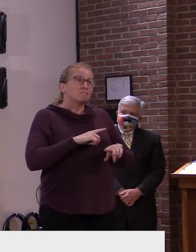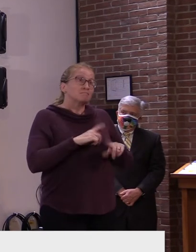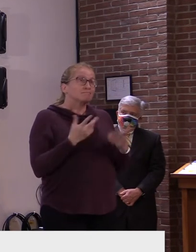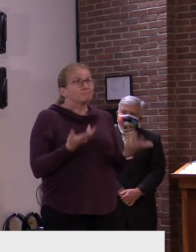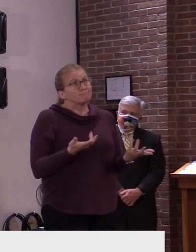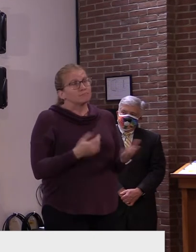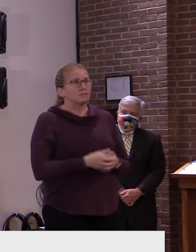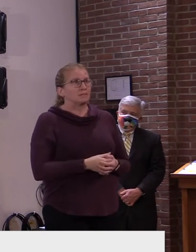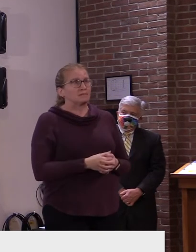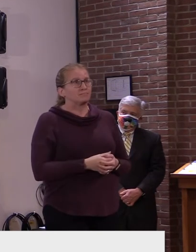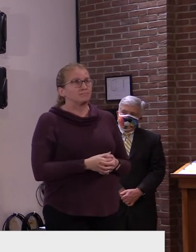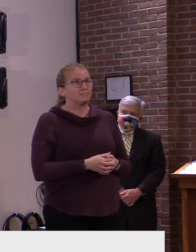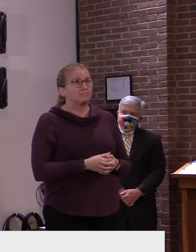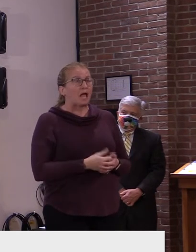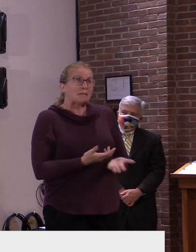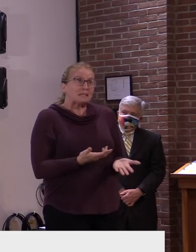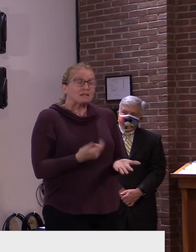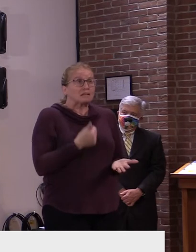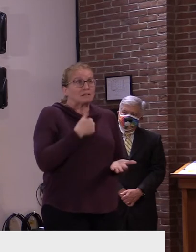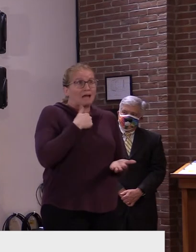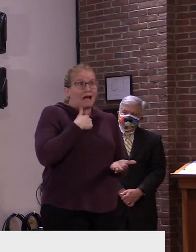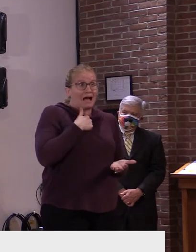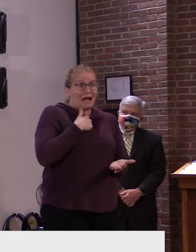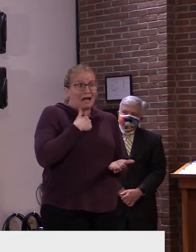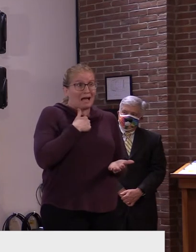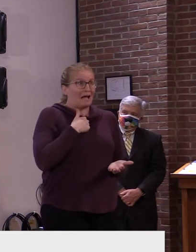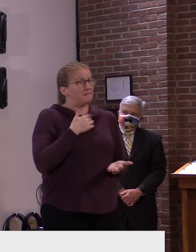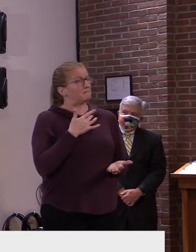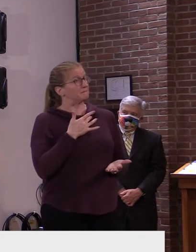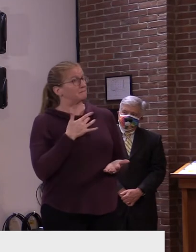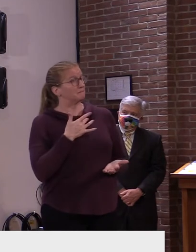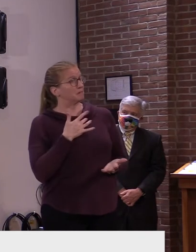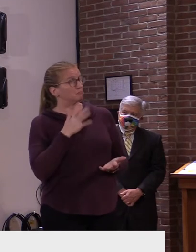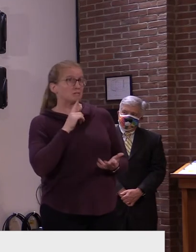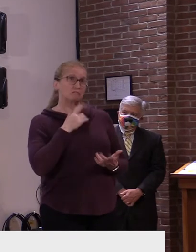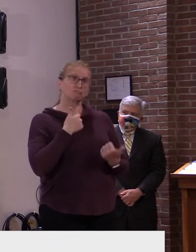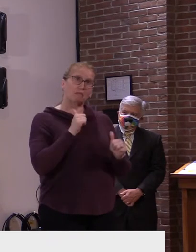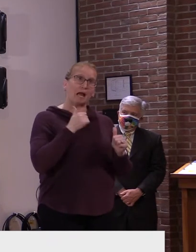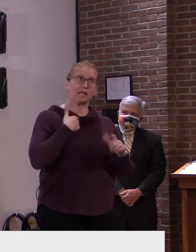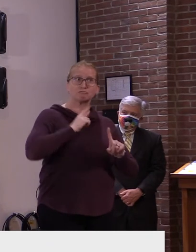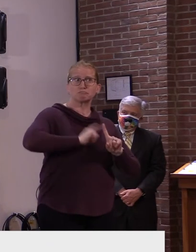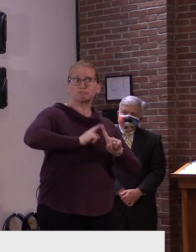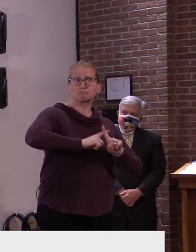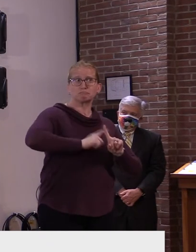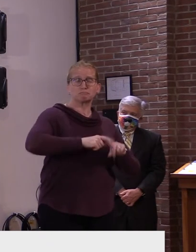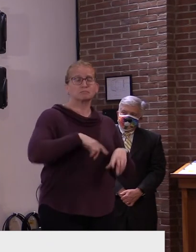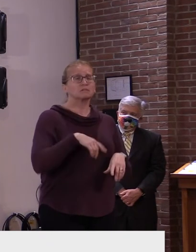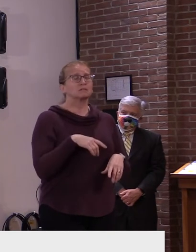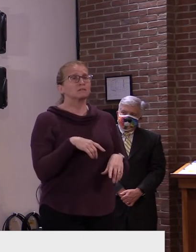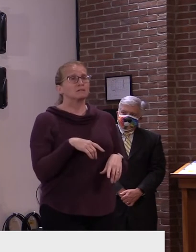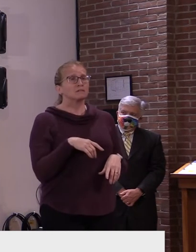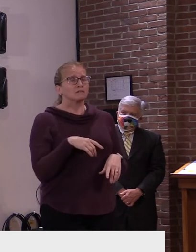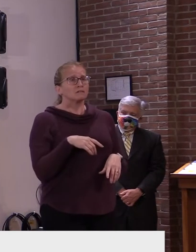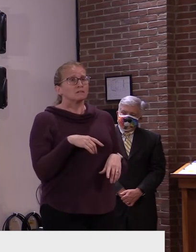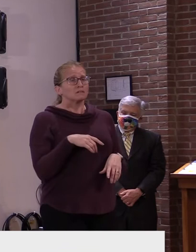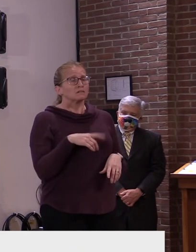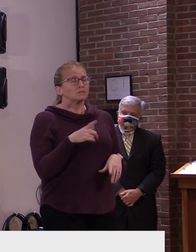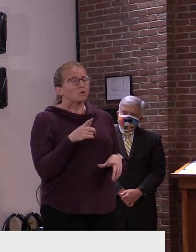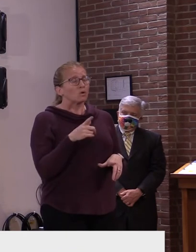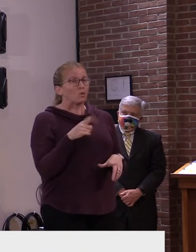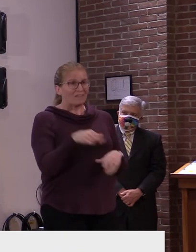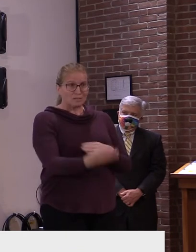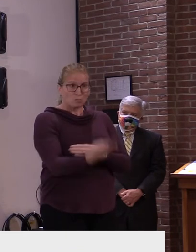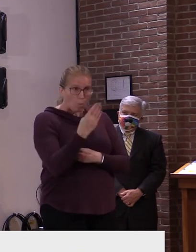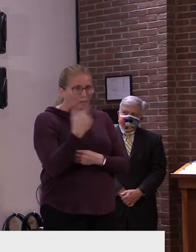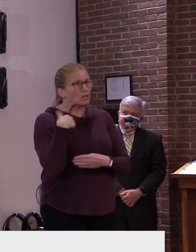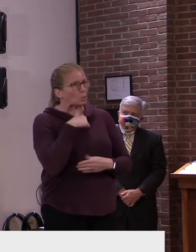i optimistically feel that listening to the kinds of things we've been talking about this